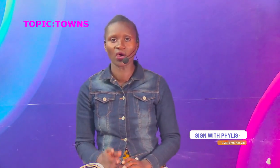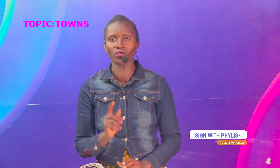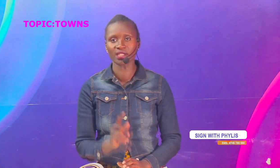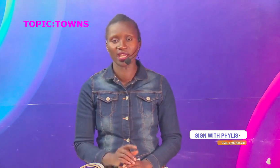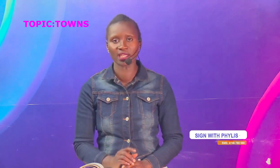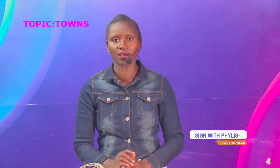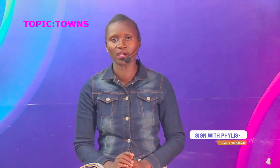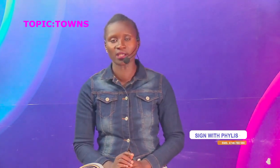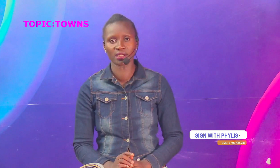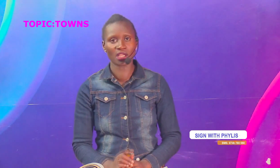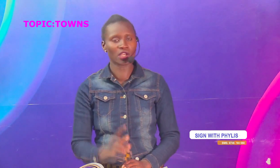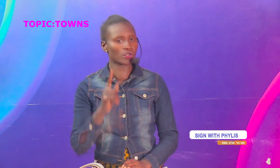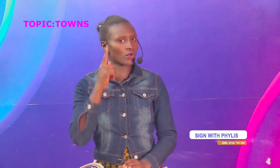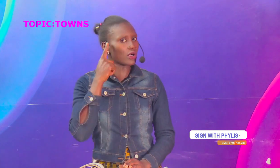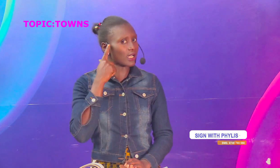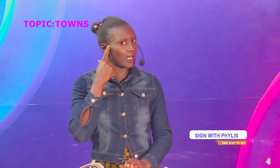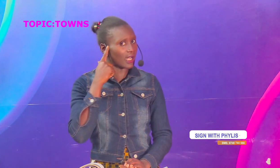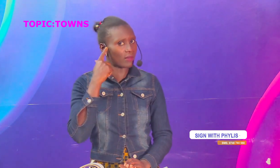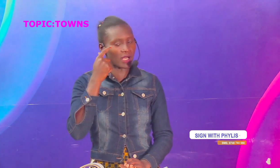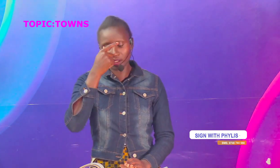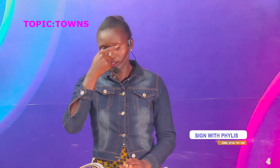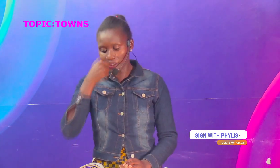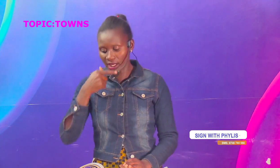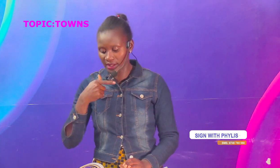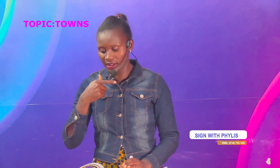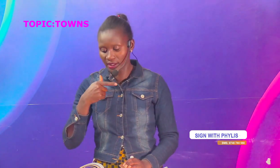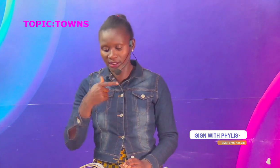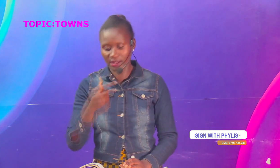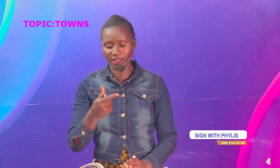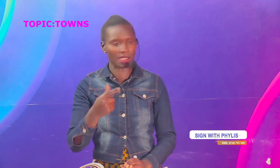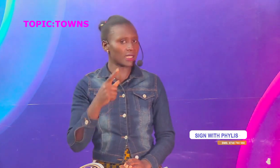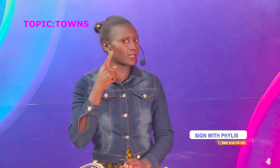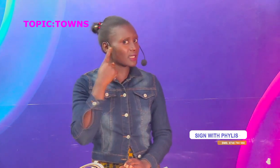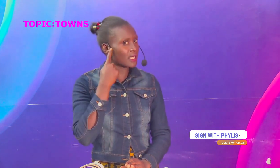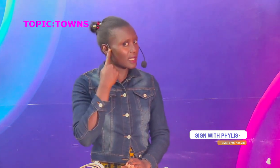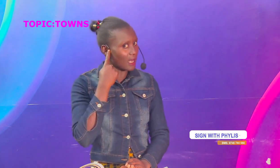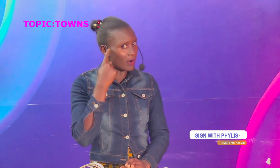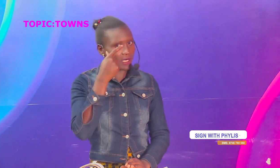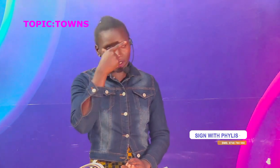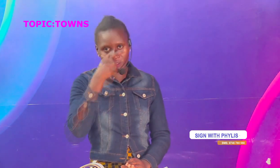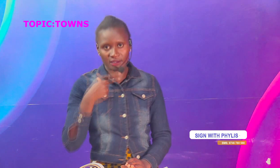sign Cabernet? So Cabernet. It is like this. Cabernet,